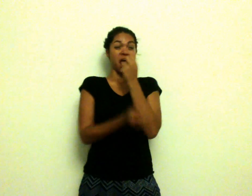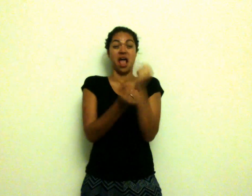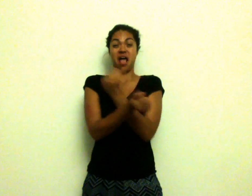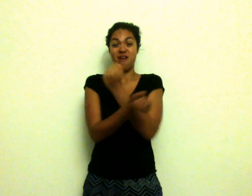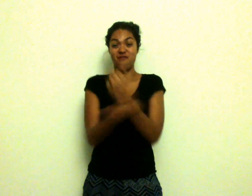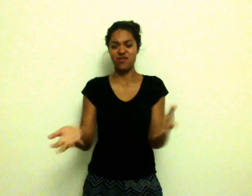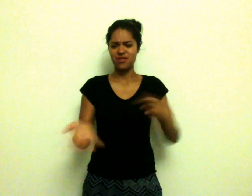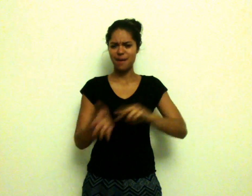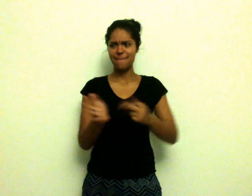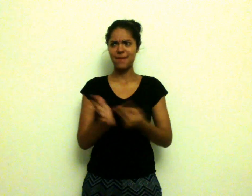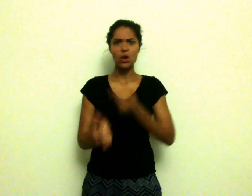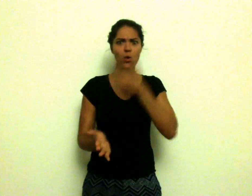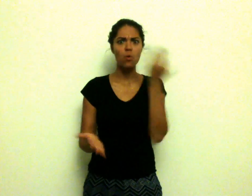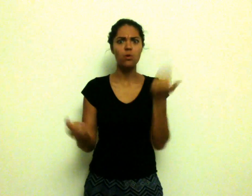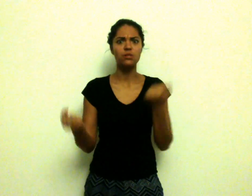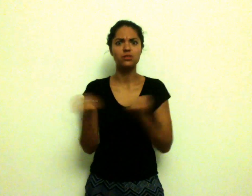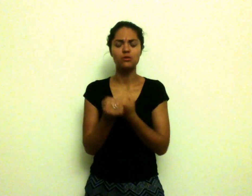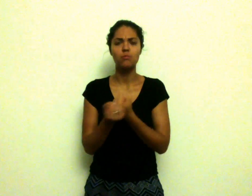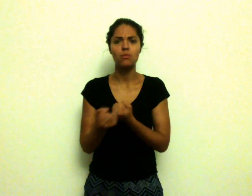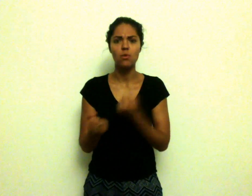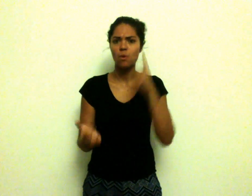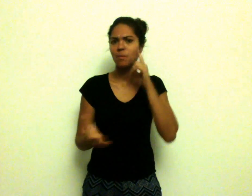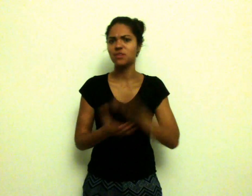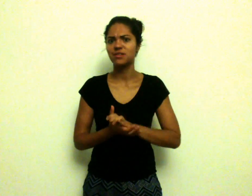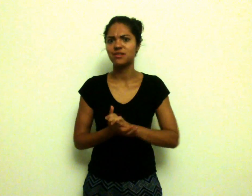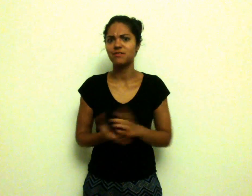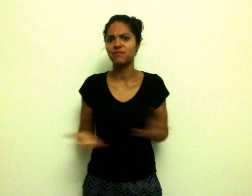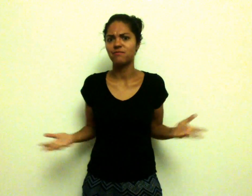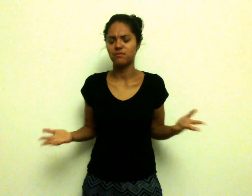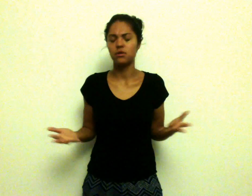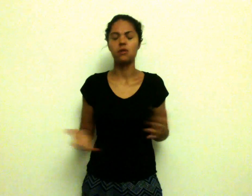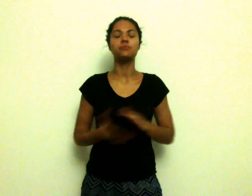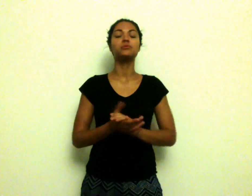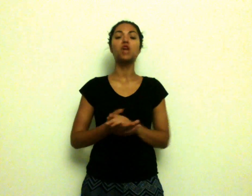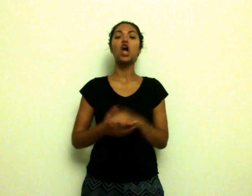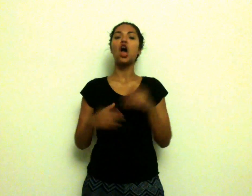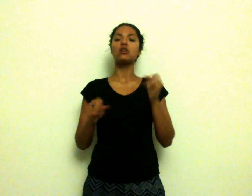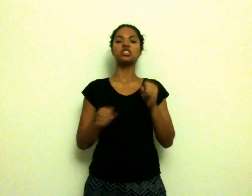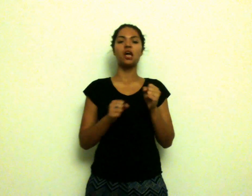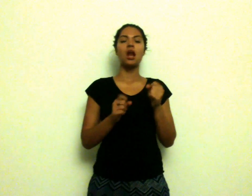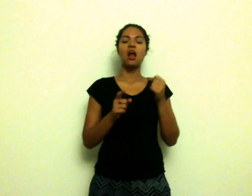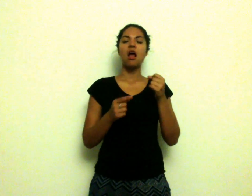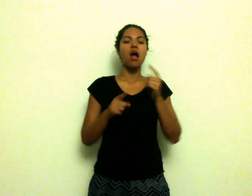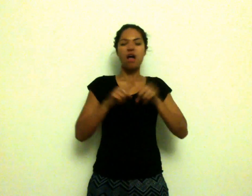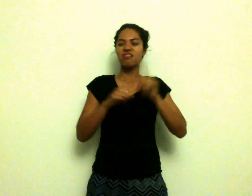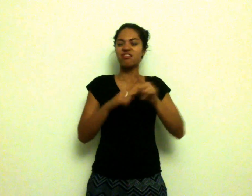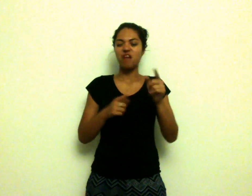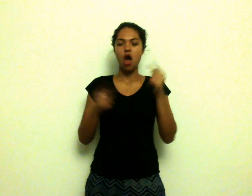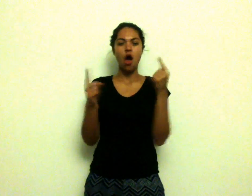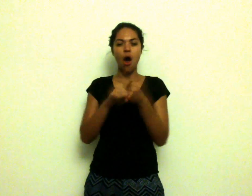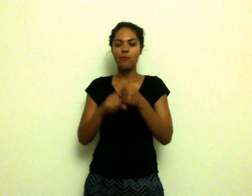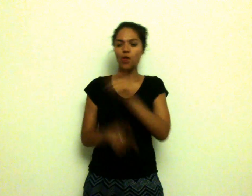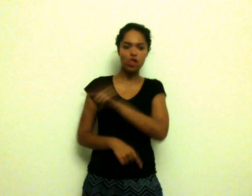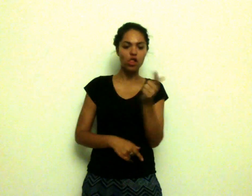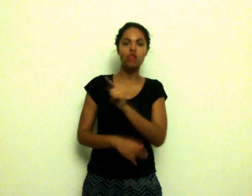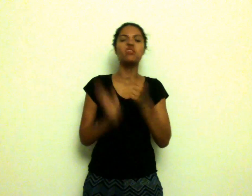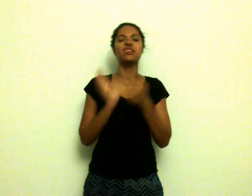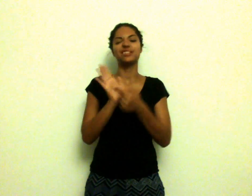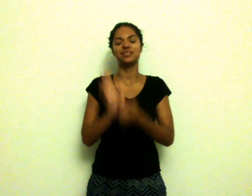which he denounces it. Thus he writes one book complaining that imperial oppression insults the purity of women. Then he writes another book, a novel, in which he